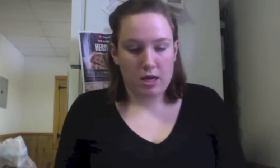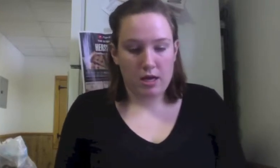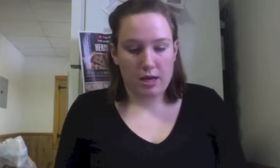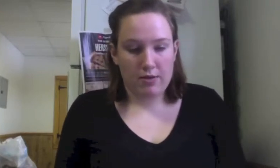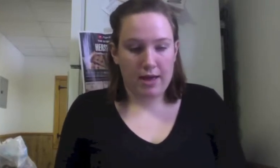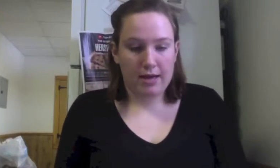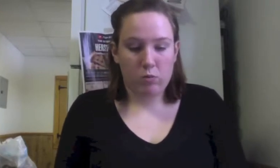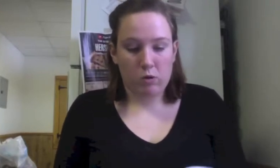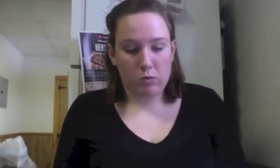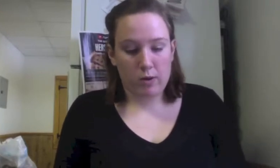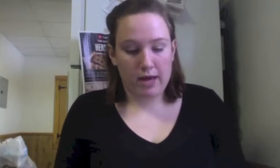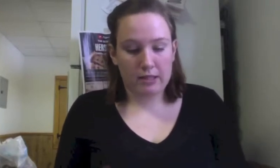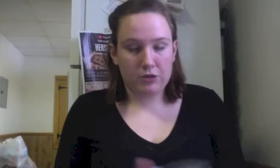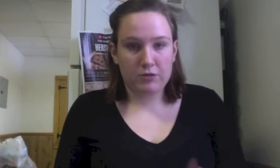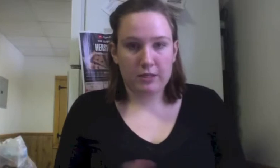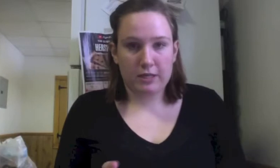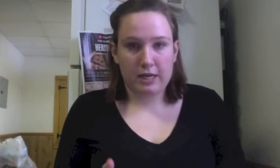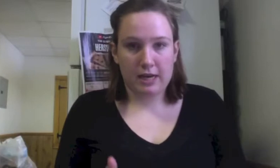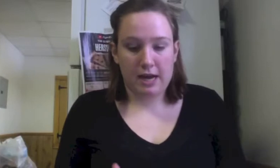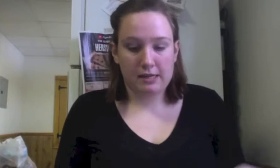And then one way to really connect